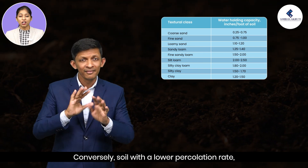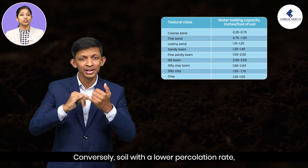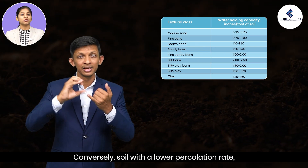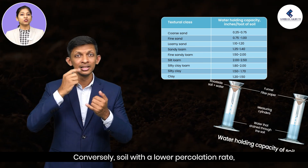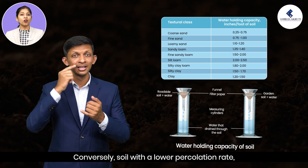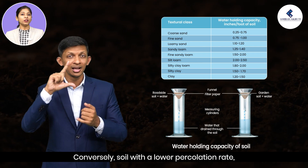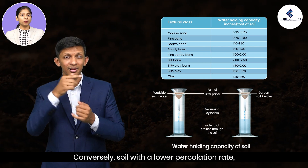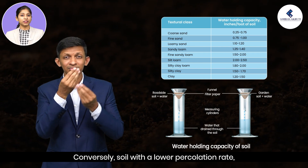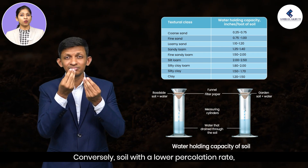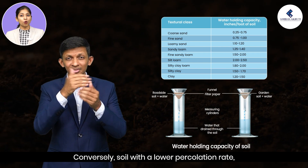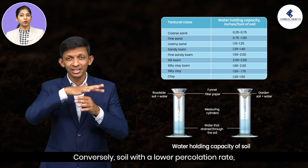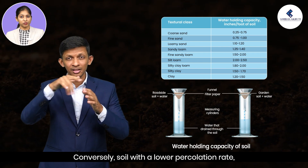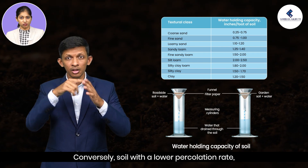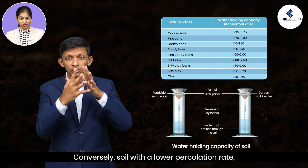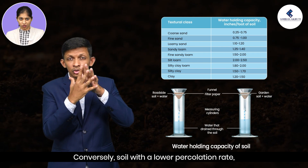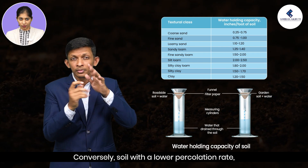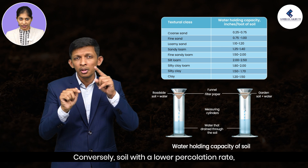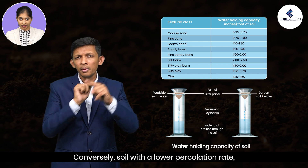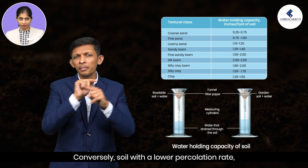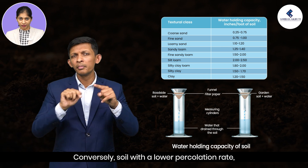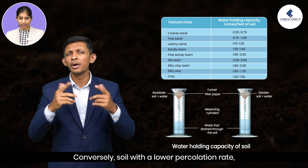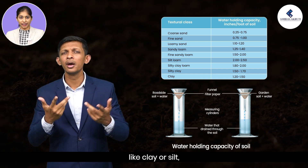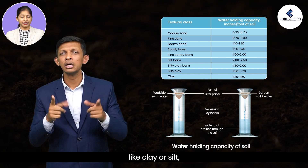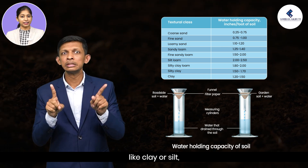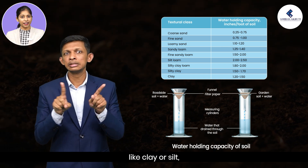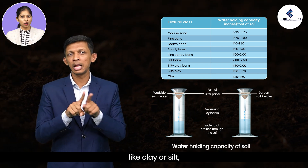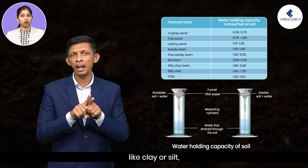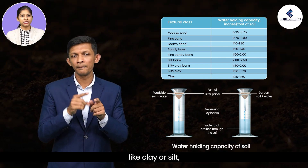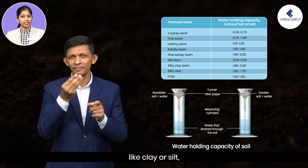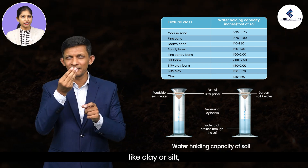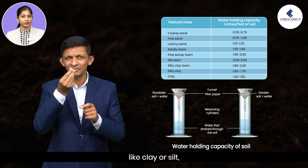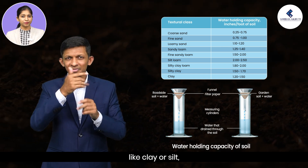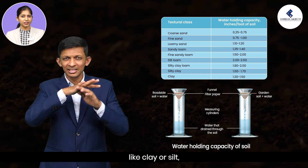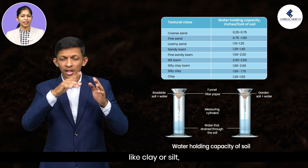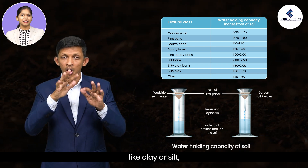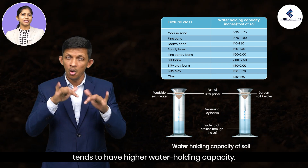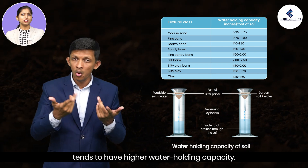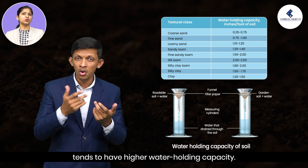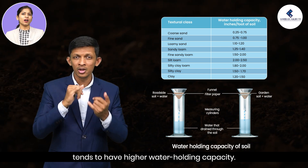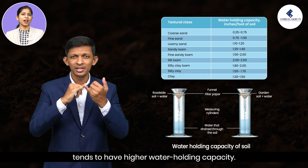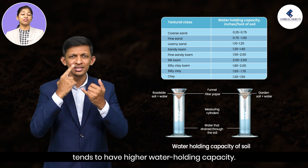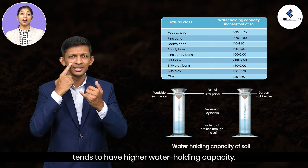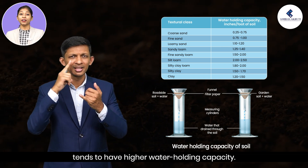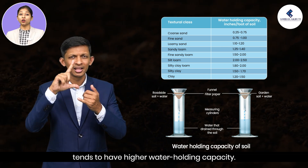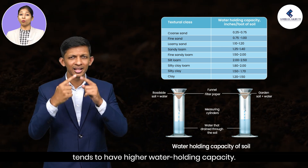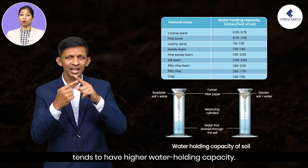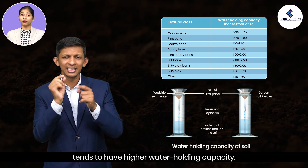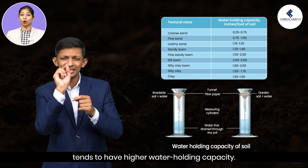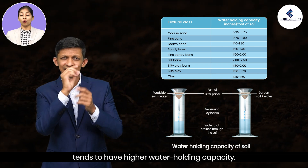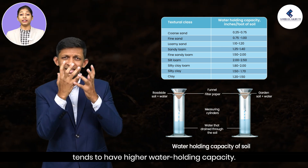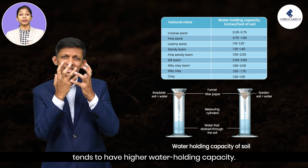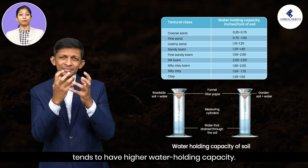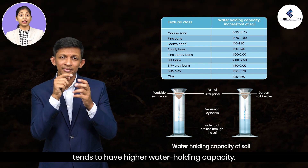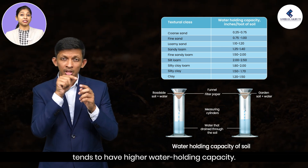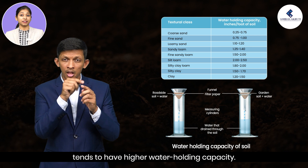Conversely, soil with a lower percolation rate, like clay or silt, tends to have higher